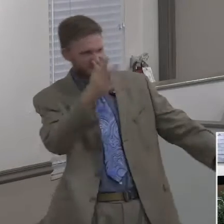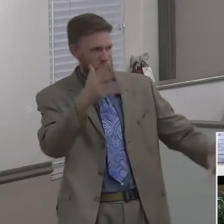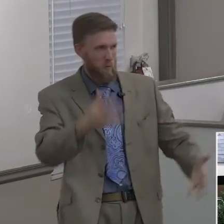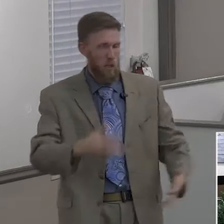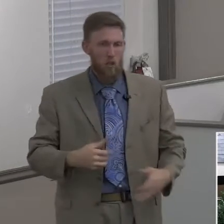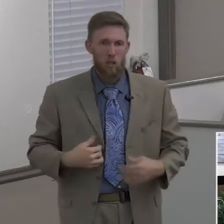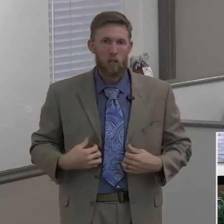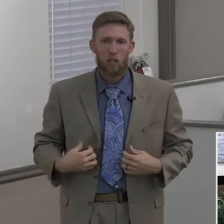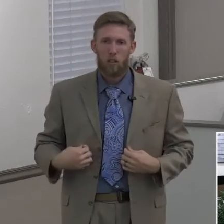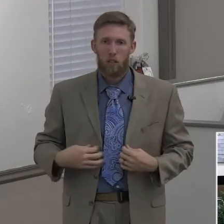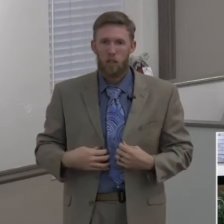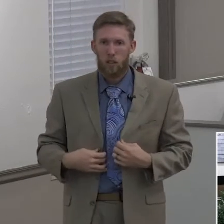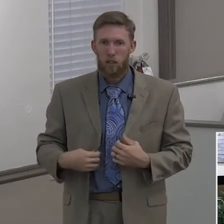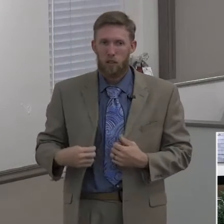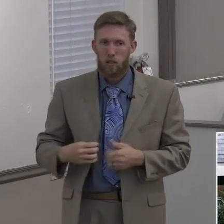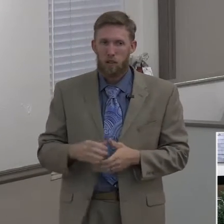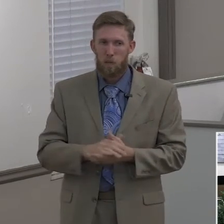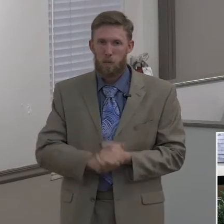Frustration.